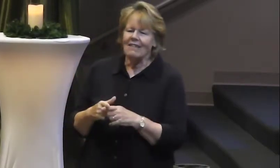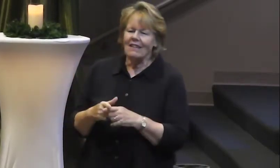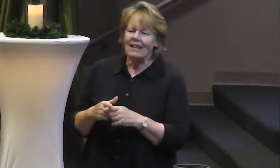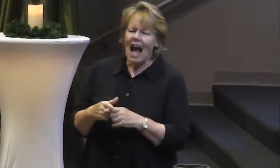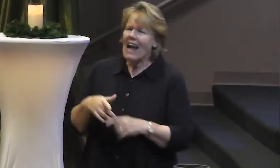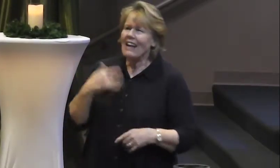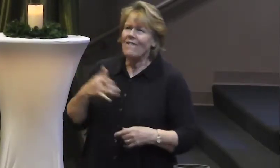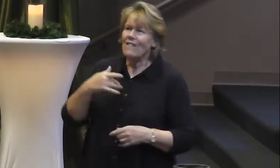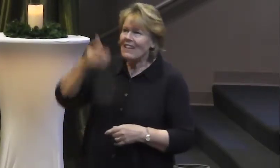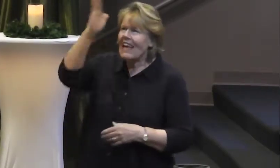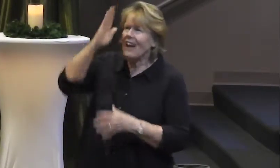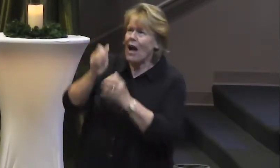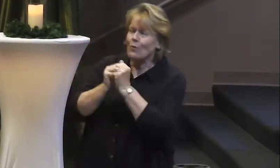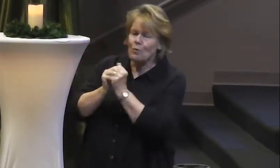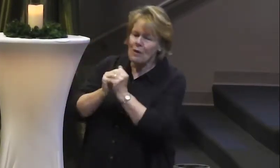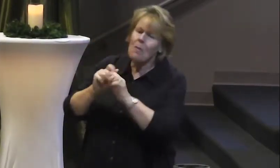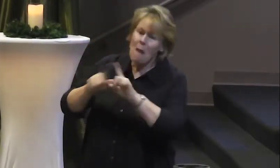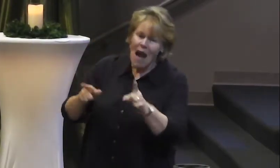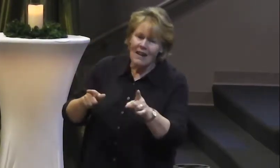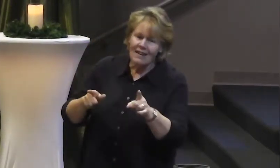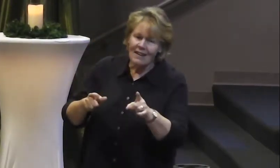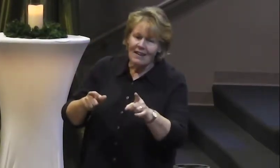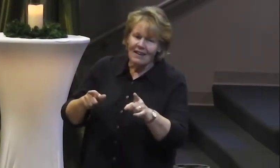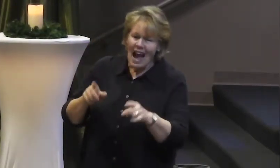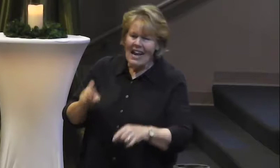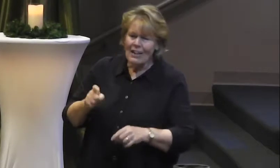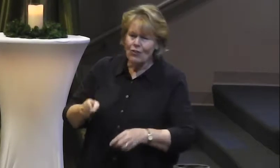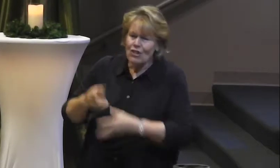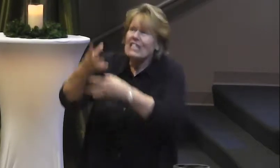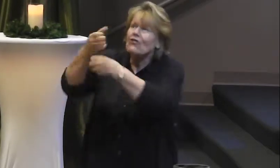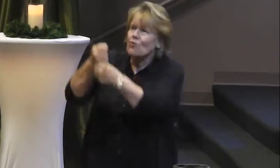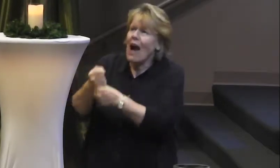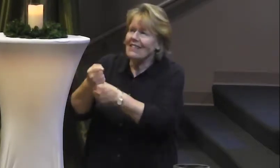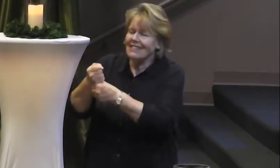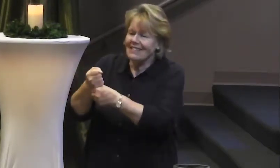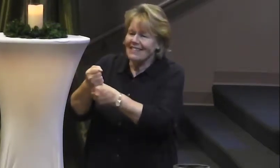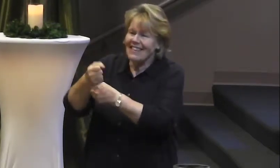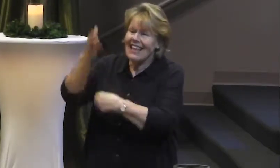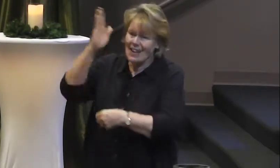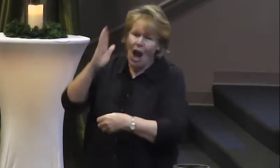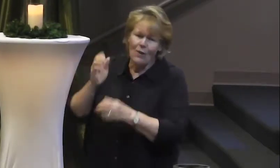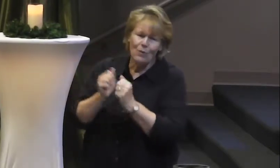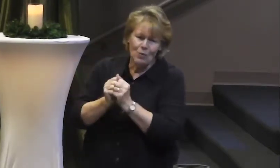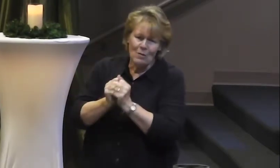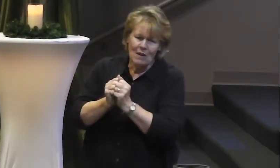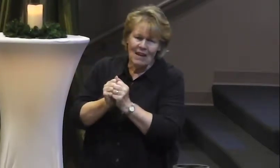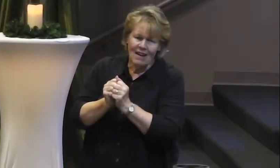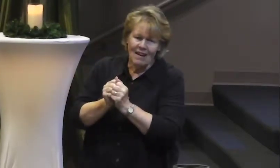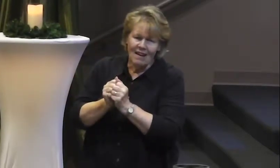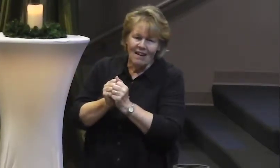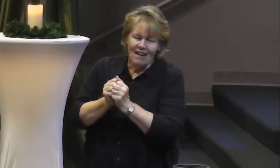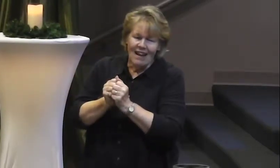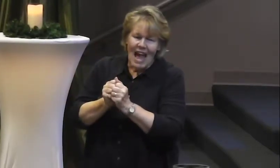but just trusted that he was with me. And in a lot of ways on that almost 2-mile walk, I just was growing.